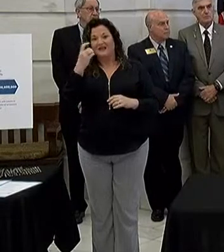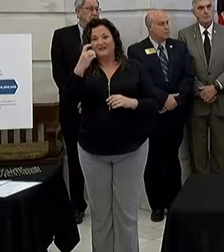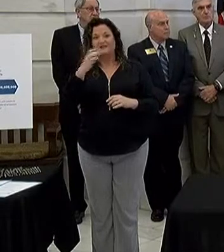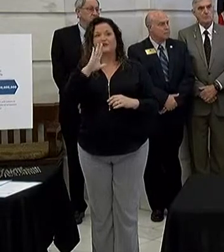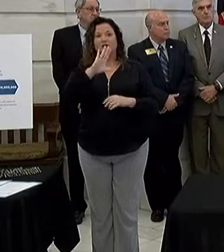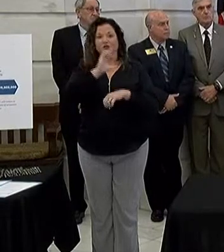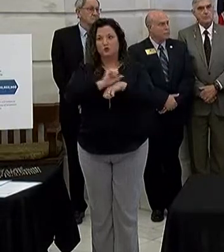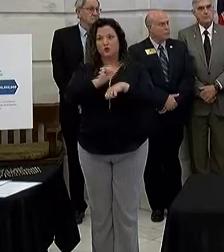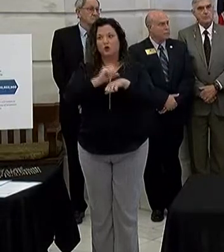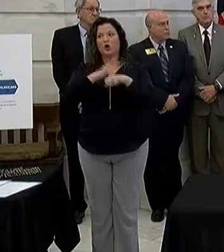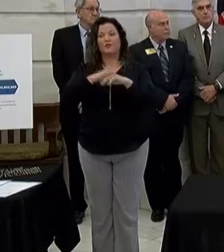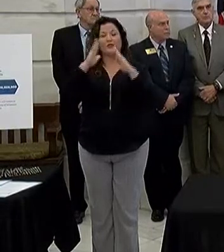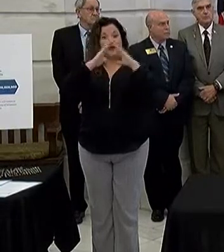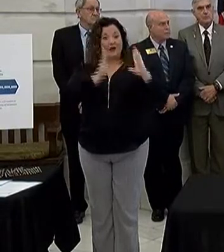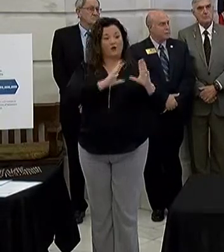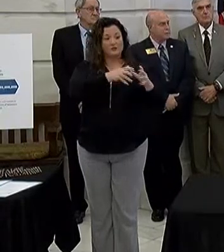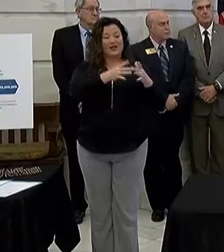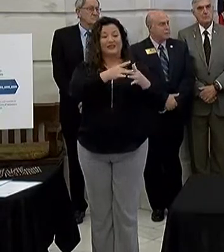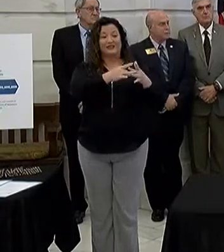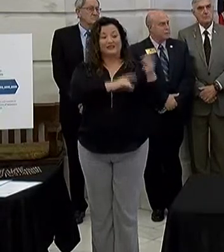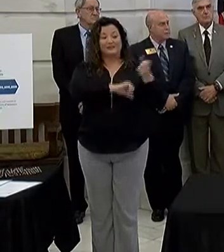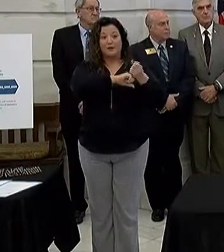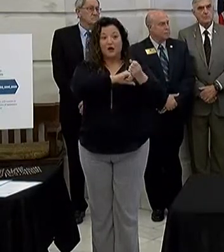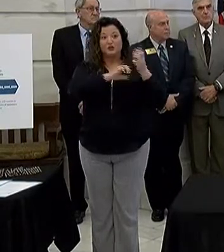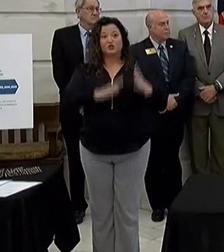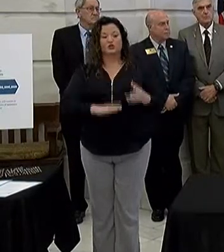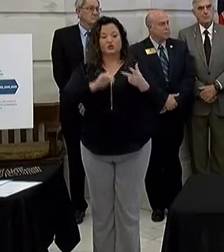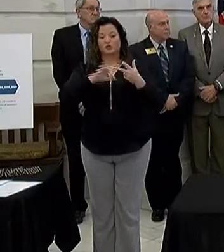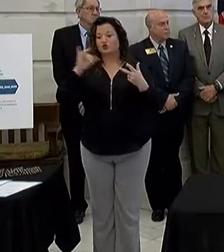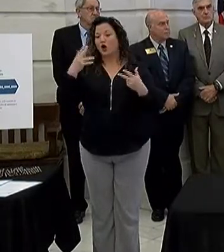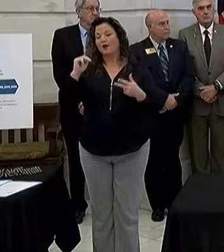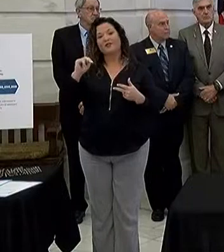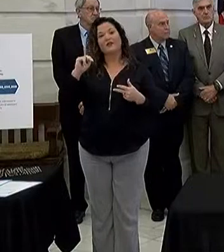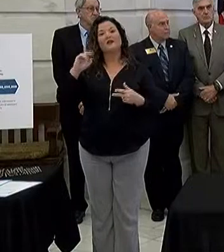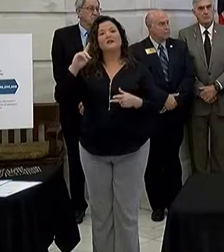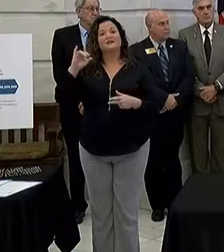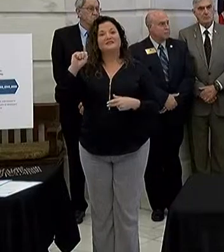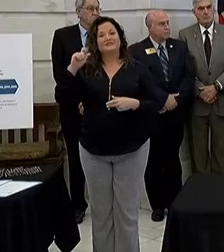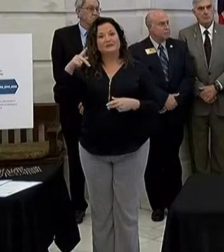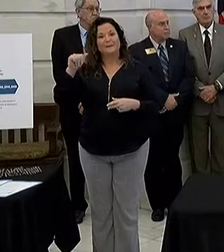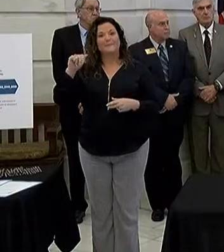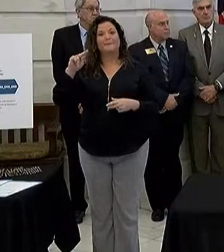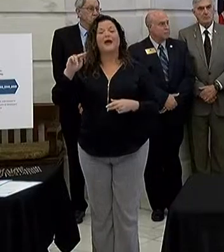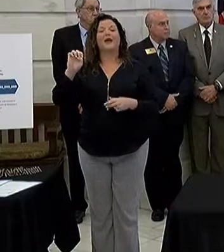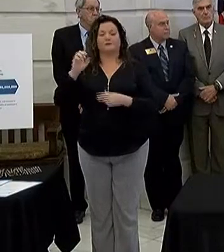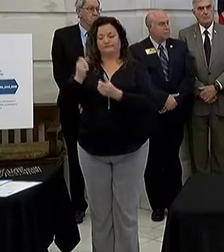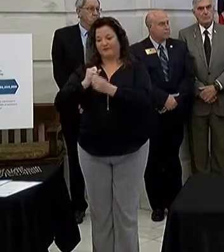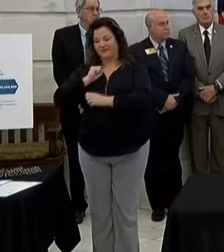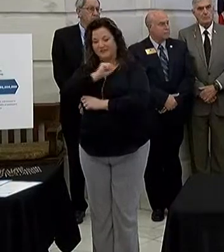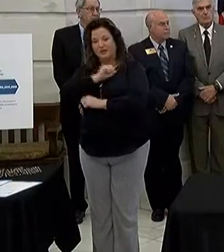House side as the lead sponsor, Senator Jonathan Dismang on the Senate side that carried